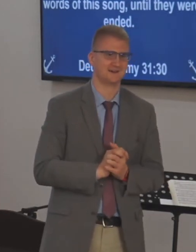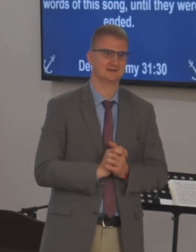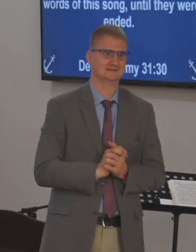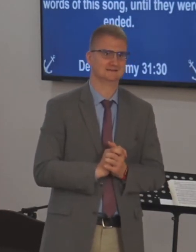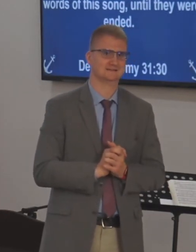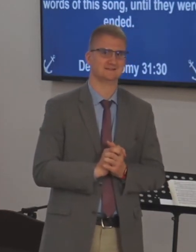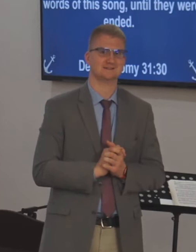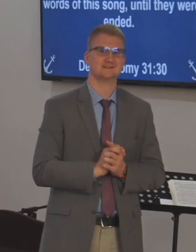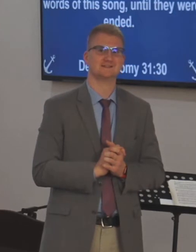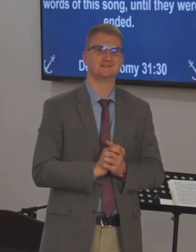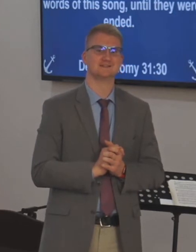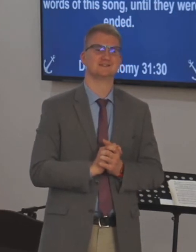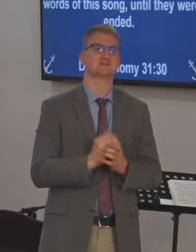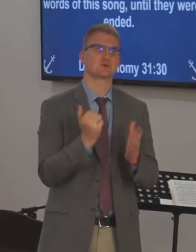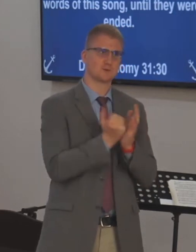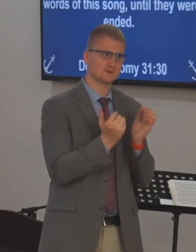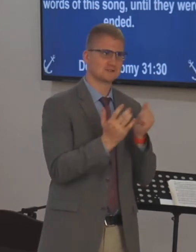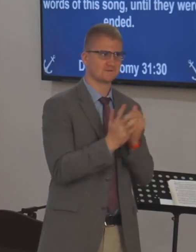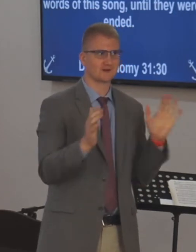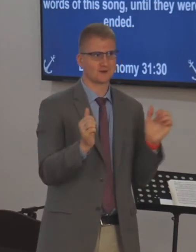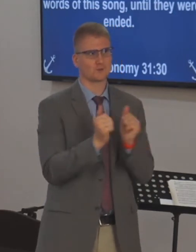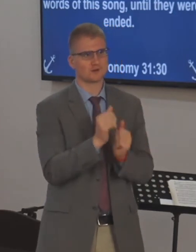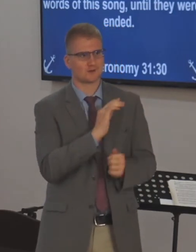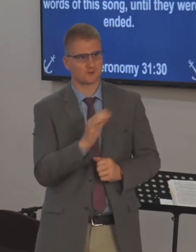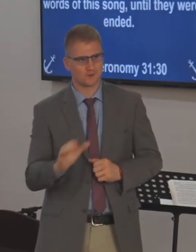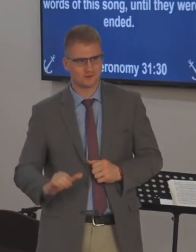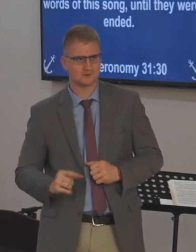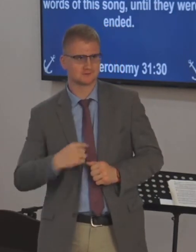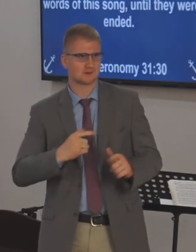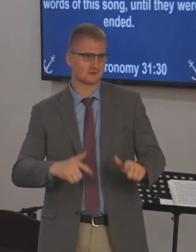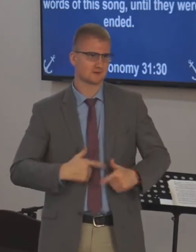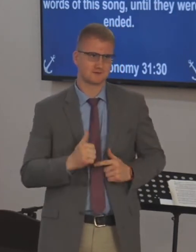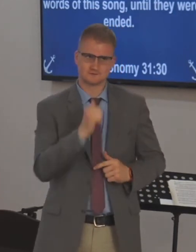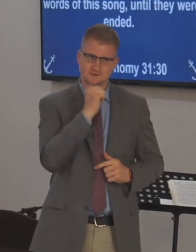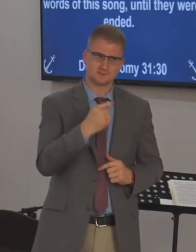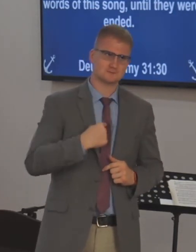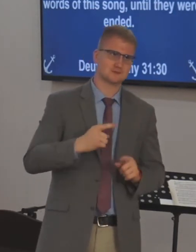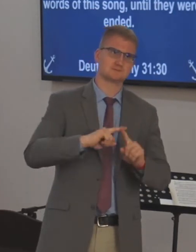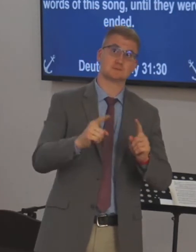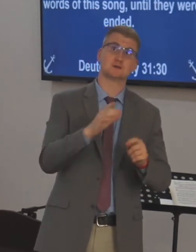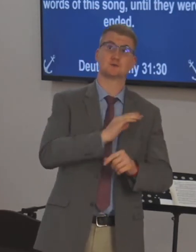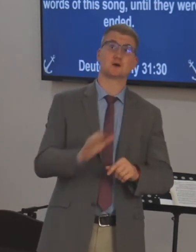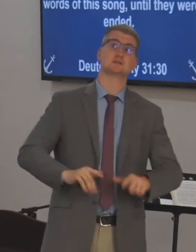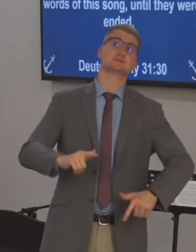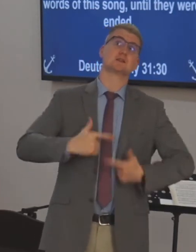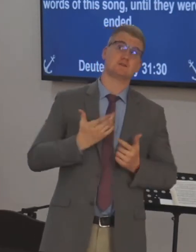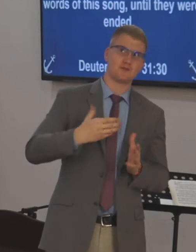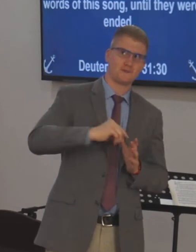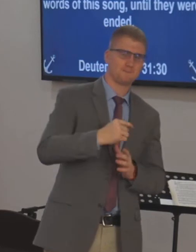beginning, I get all fouled up. I know the verse. But anyway,